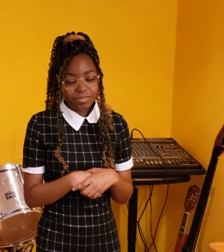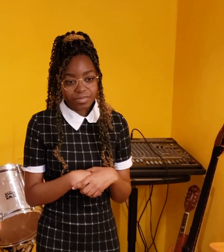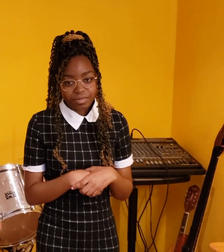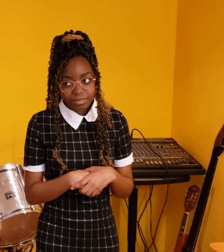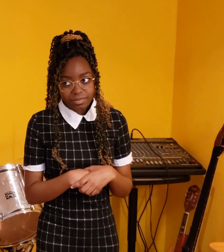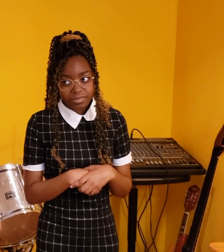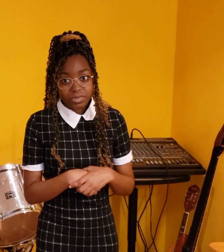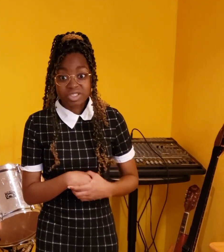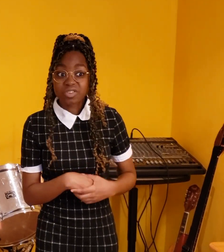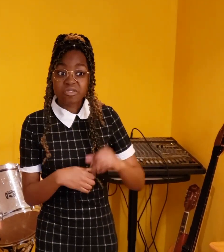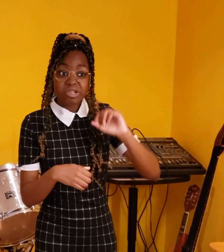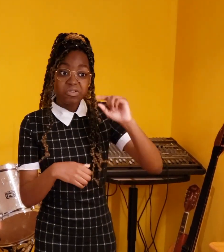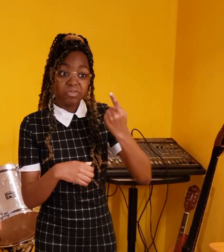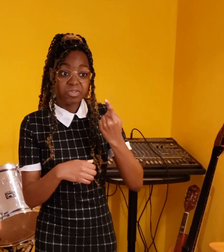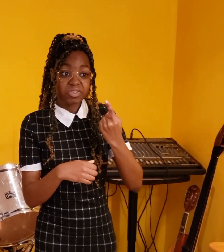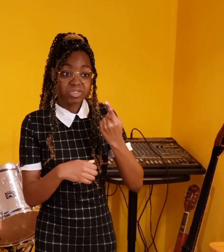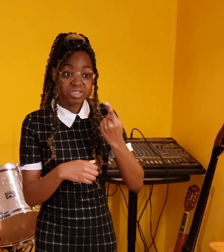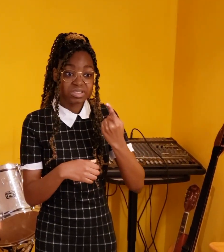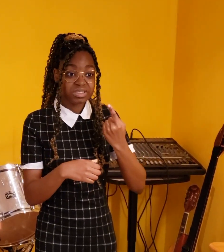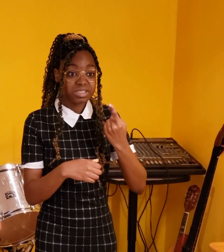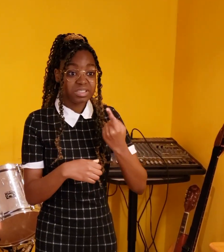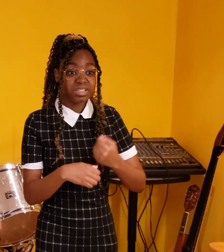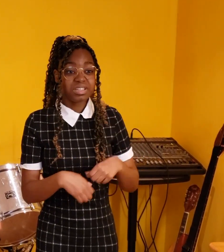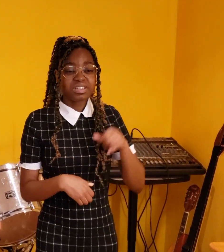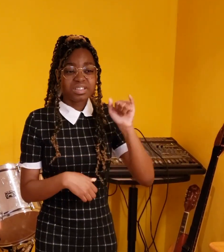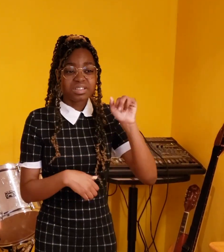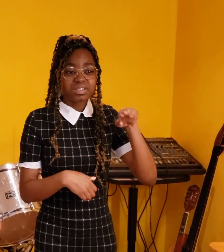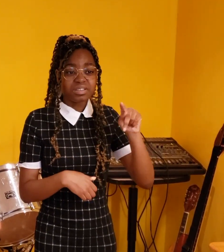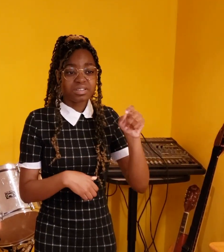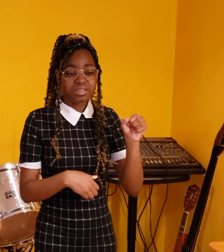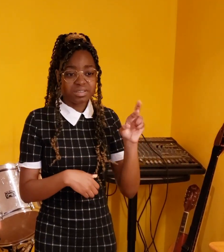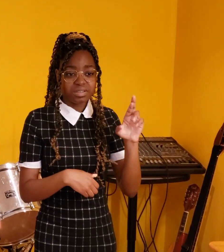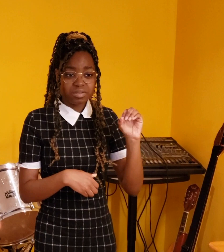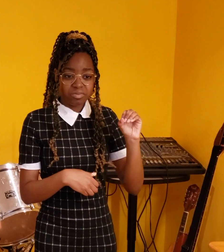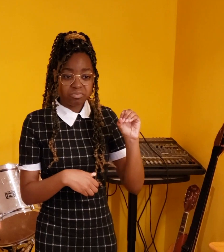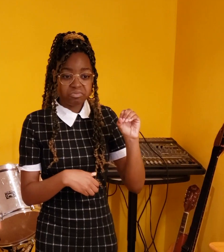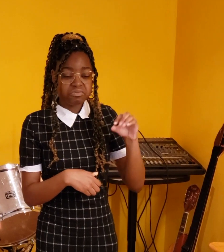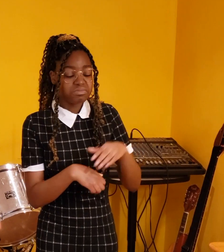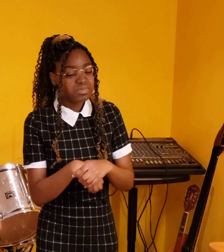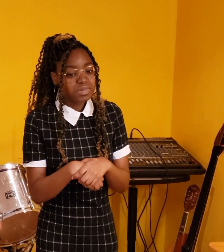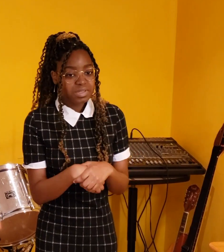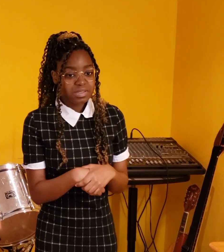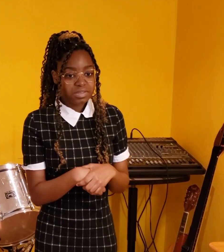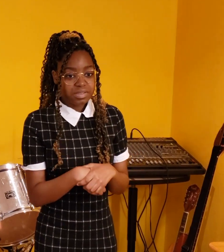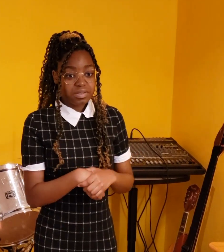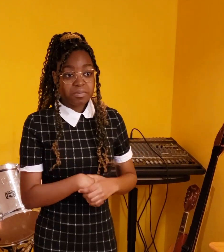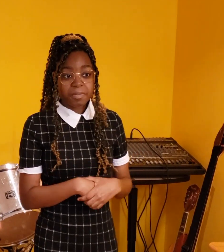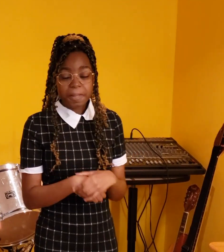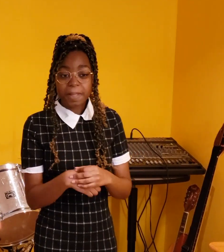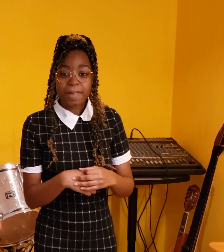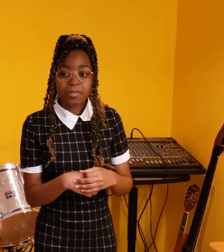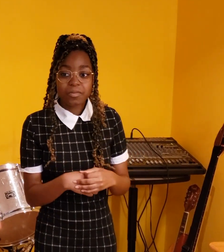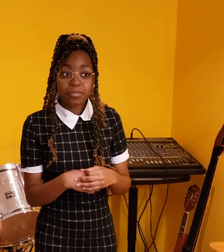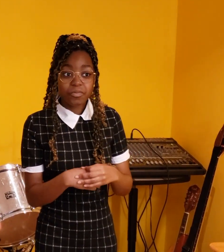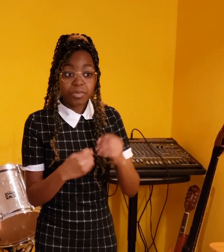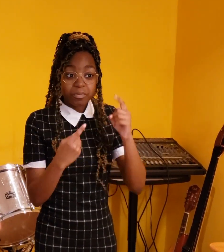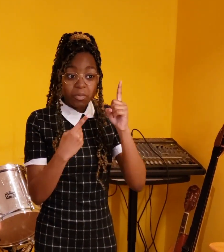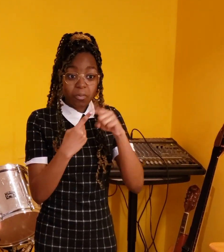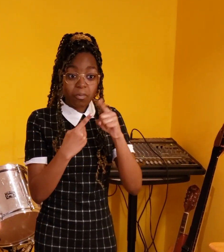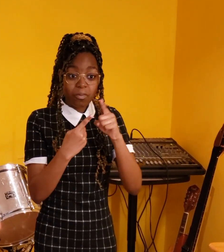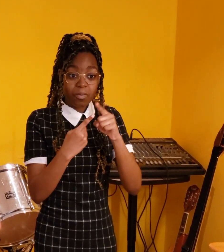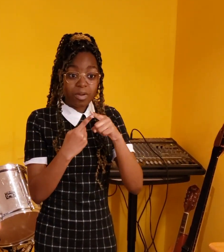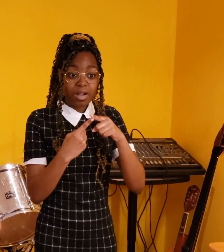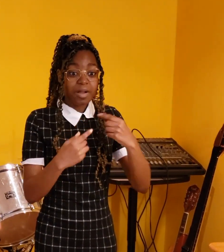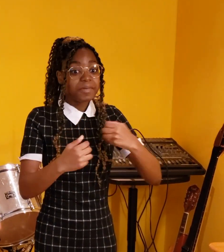So we have the introduction as usual, and then we are going to look at point number one, charity. The charity, or